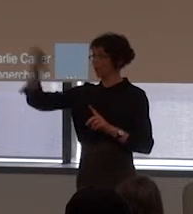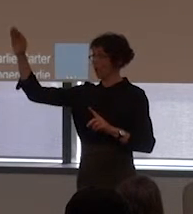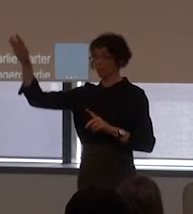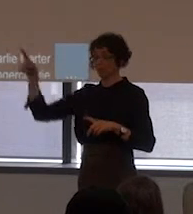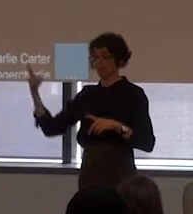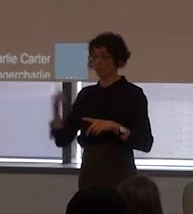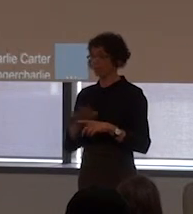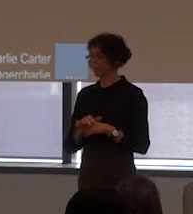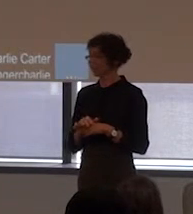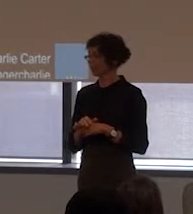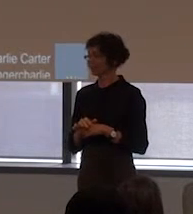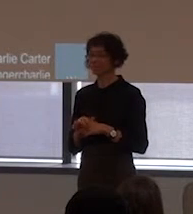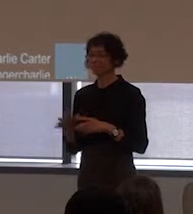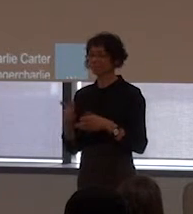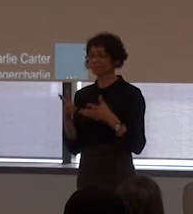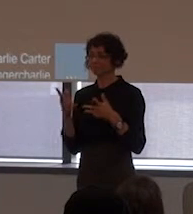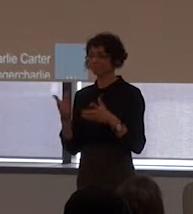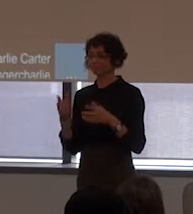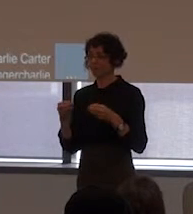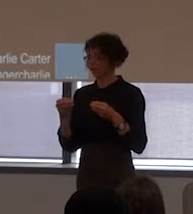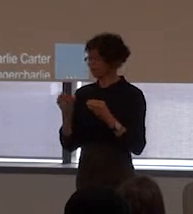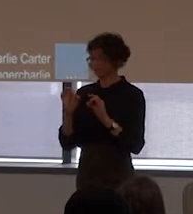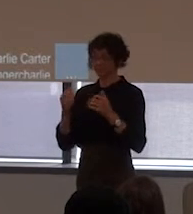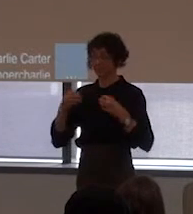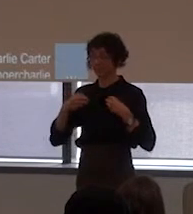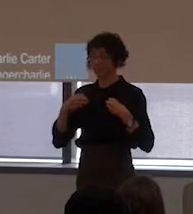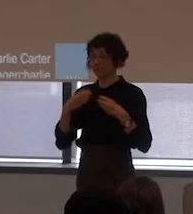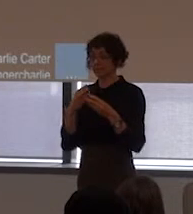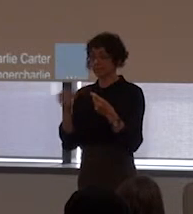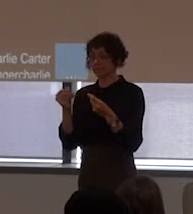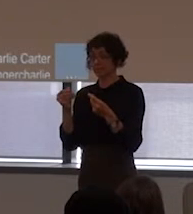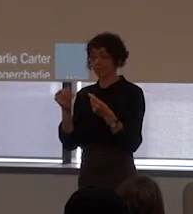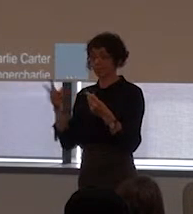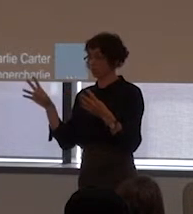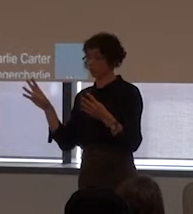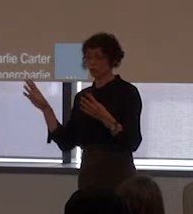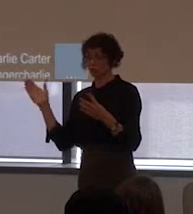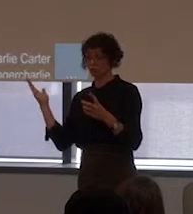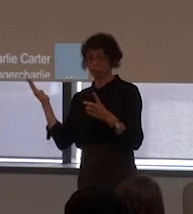more unique visitors, and they're going, some of them are going straight onto the transcript.